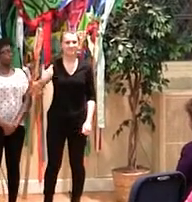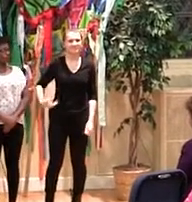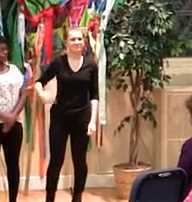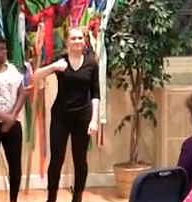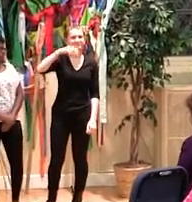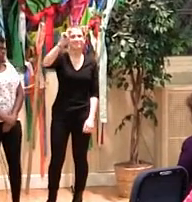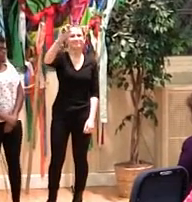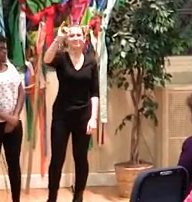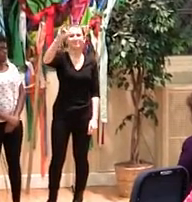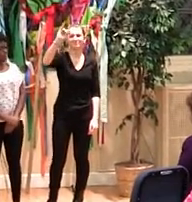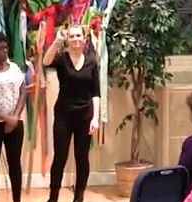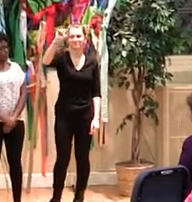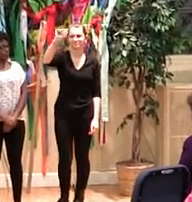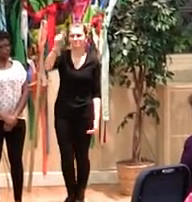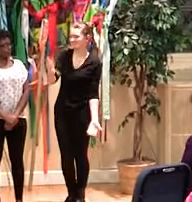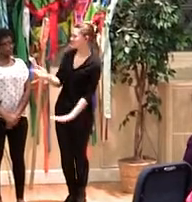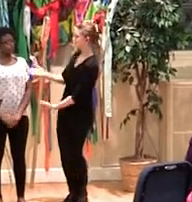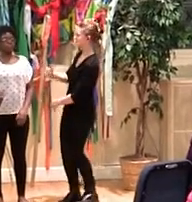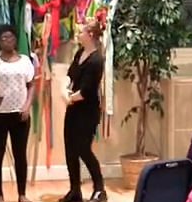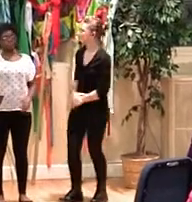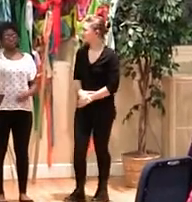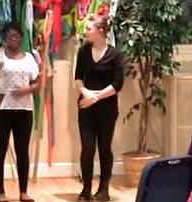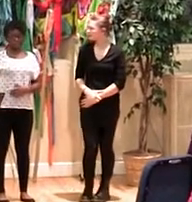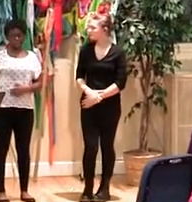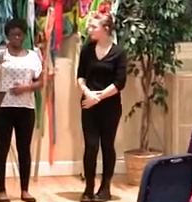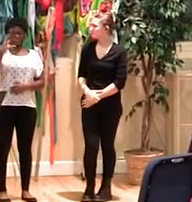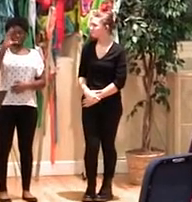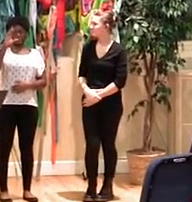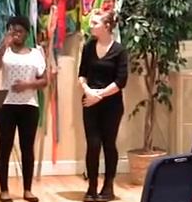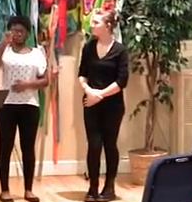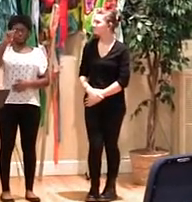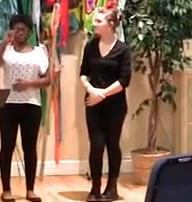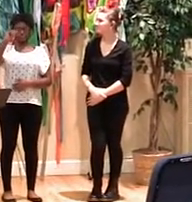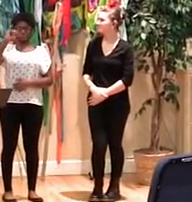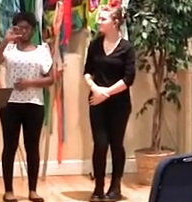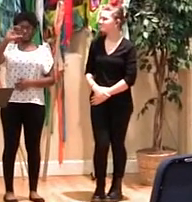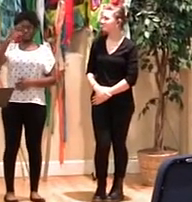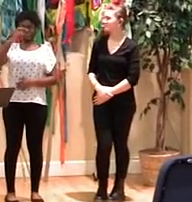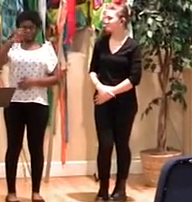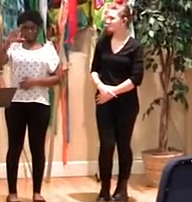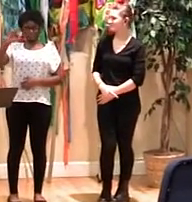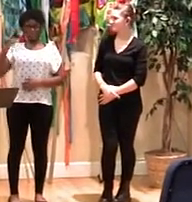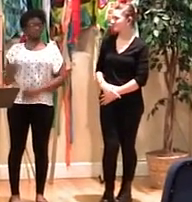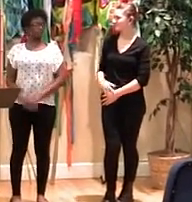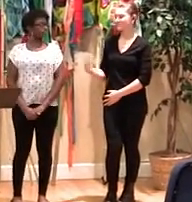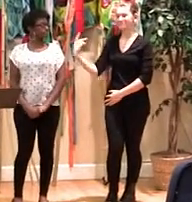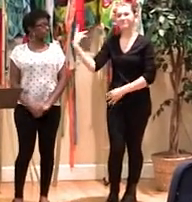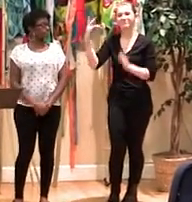Hi, everyone. I'm Nikita Malik, and I'm Crashell.